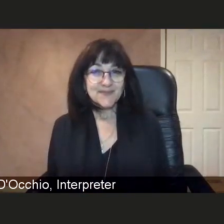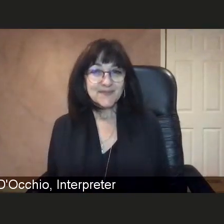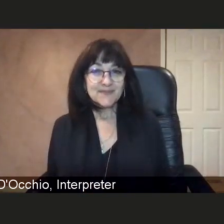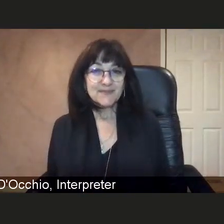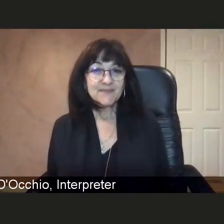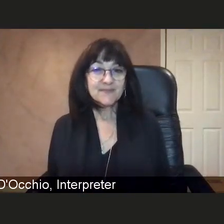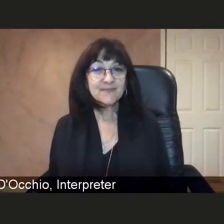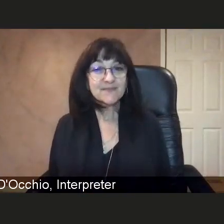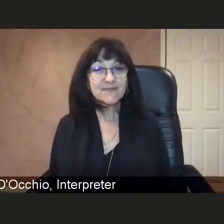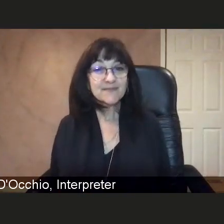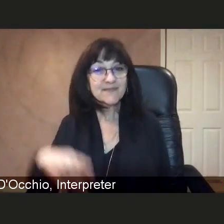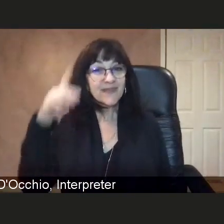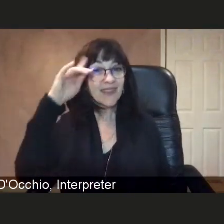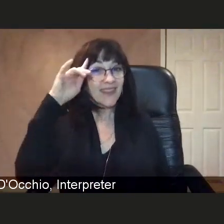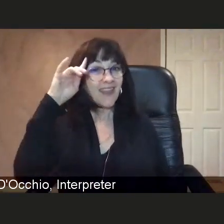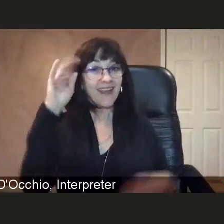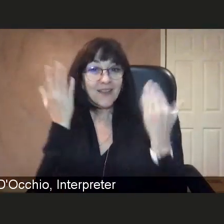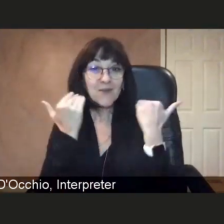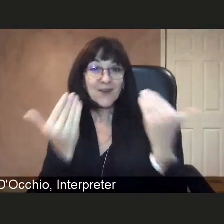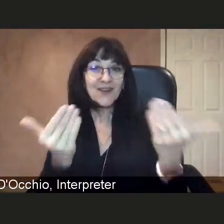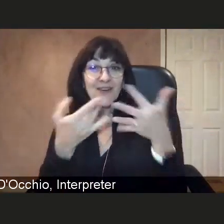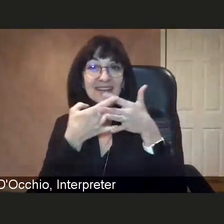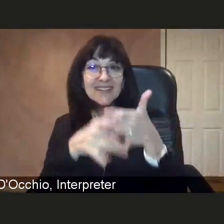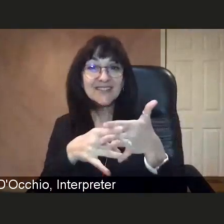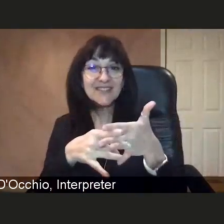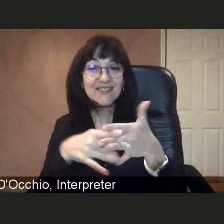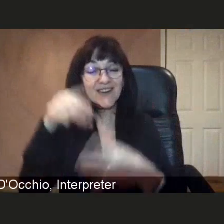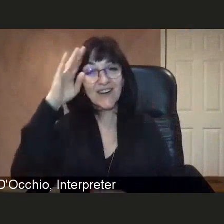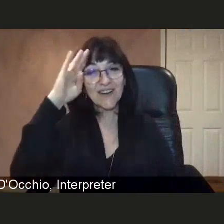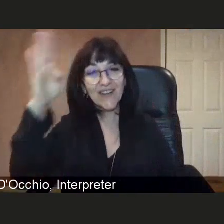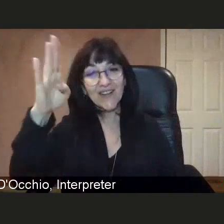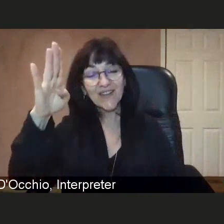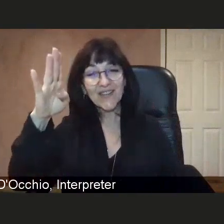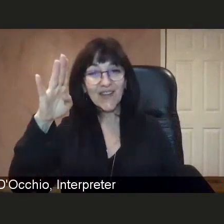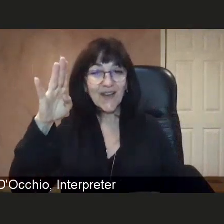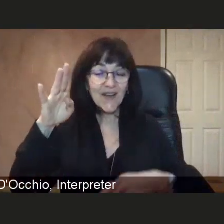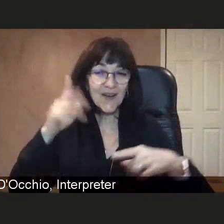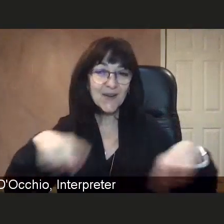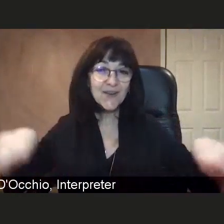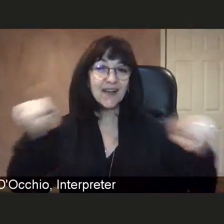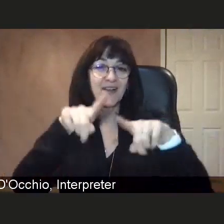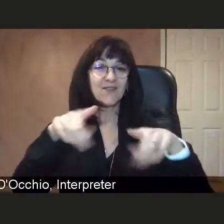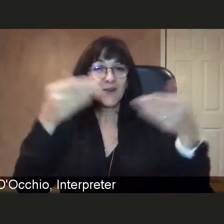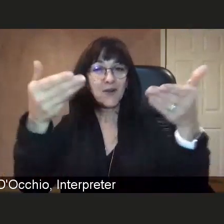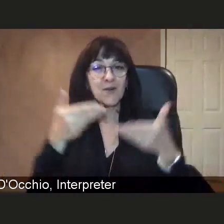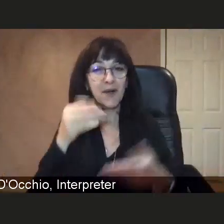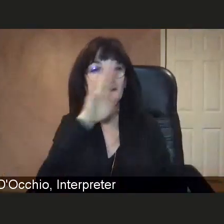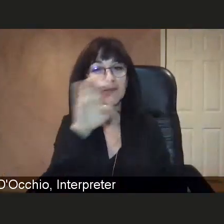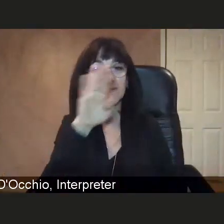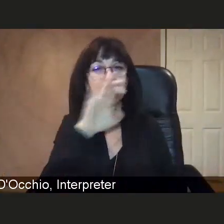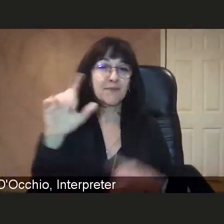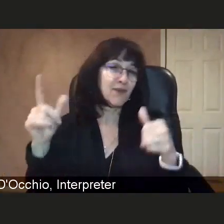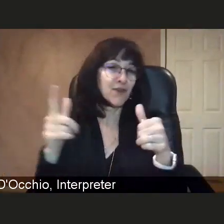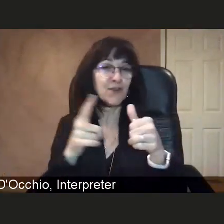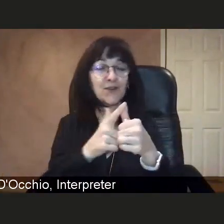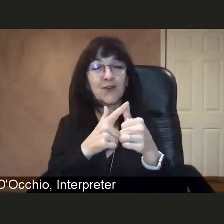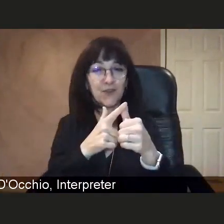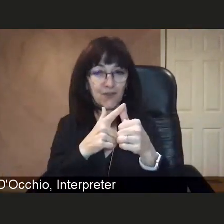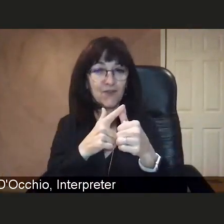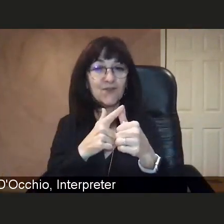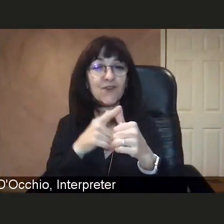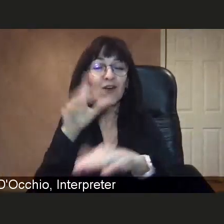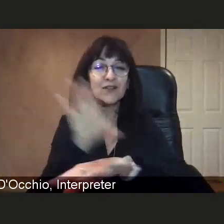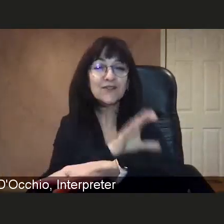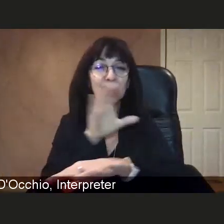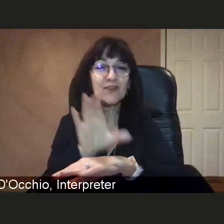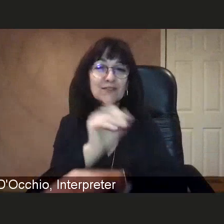Okay, I think we're going to go ahead and get started. Hello, everyone, and welcome to Beebe's first virtual community town hall. My